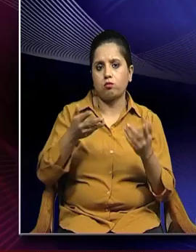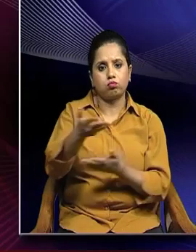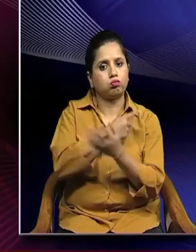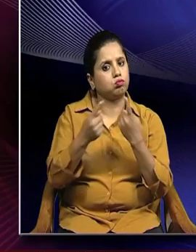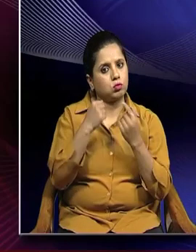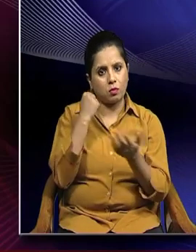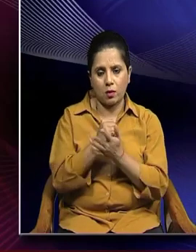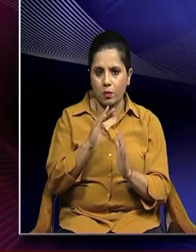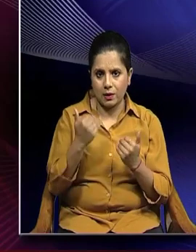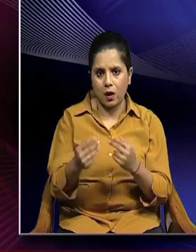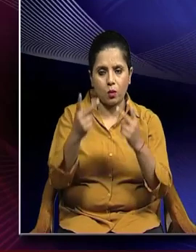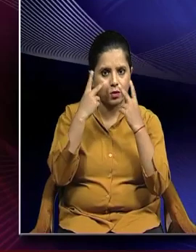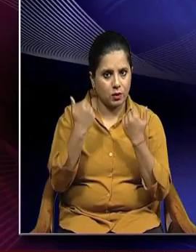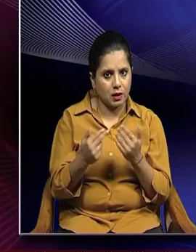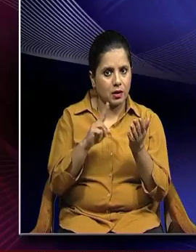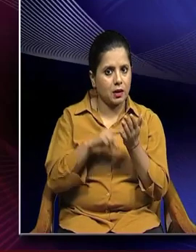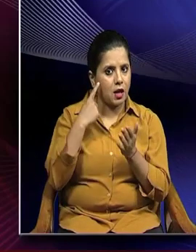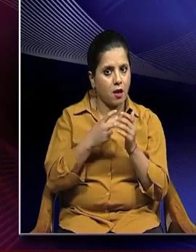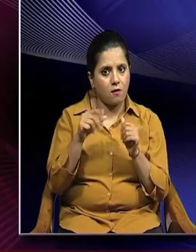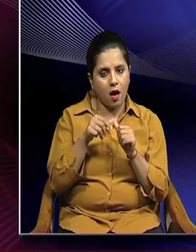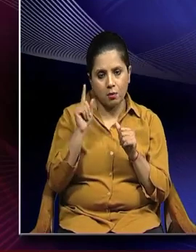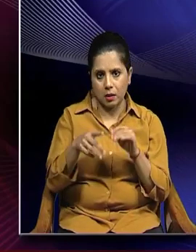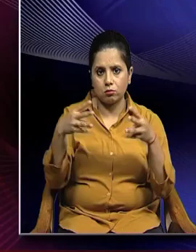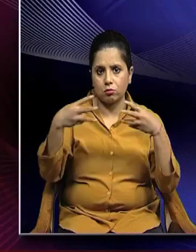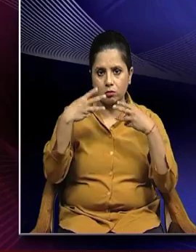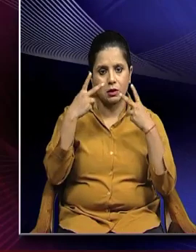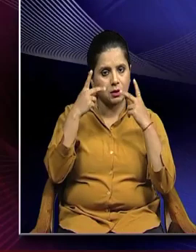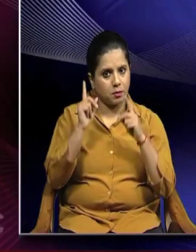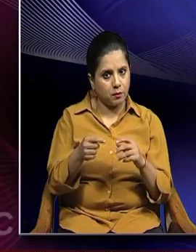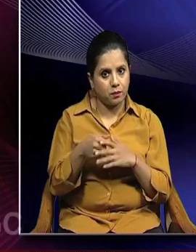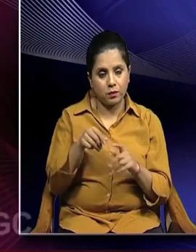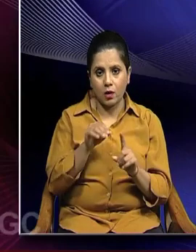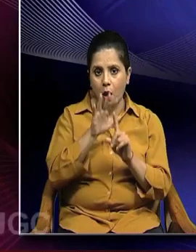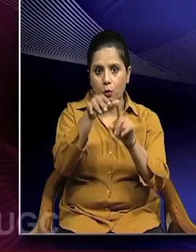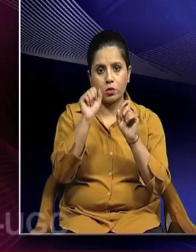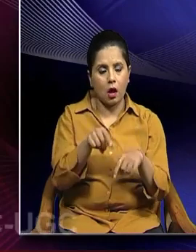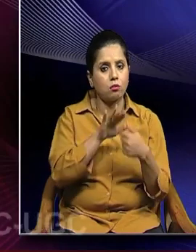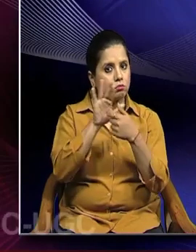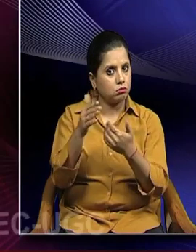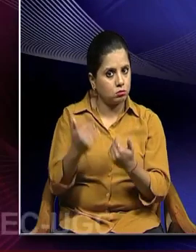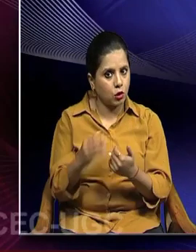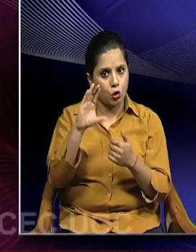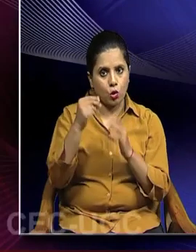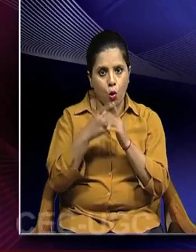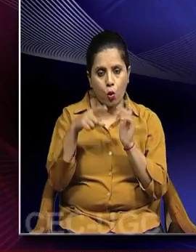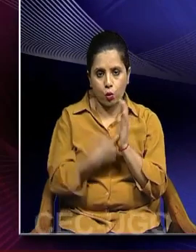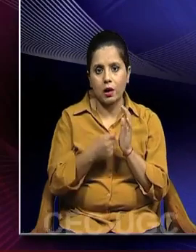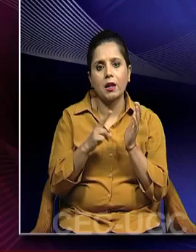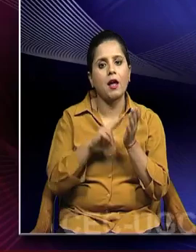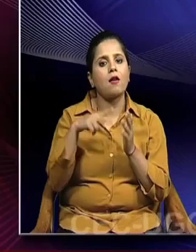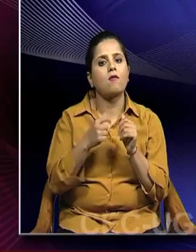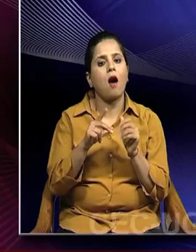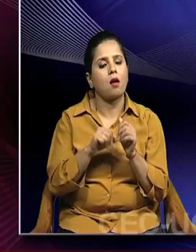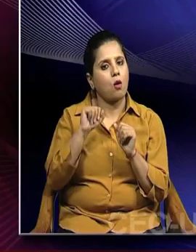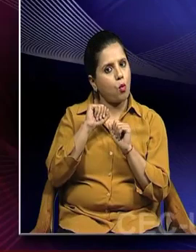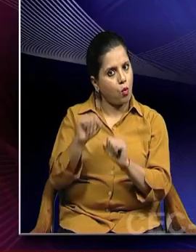discussion, and we should look at the Nirvana corridor. This approach could be referred to as the corridor of Nirvana,